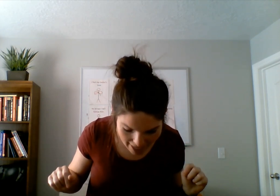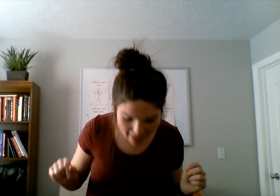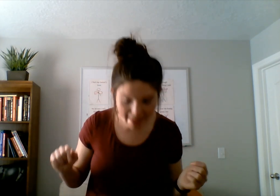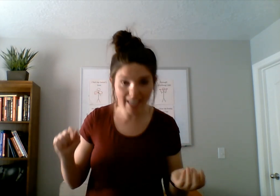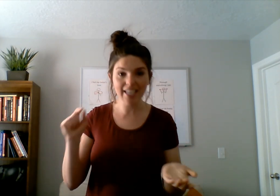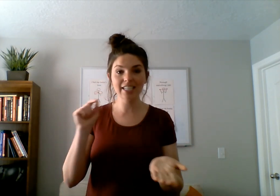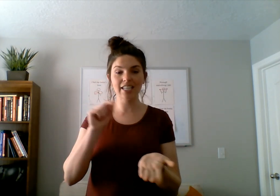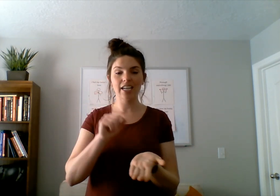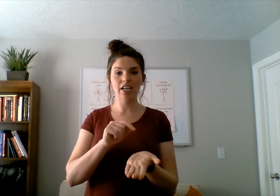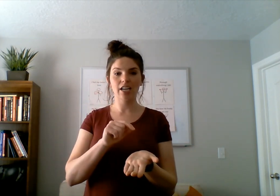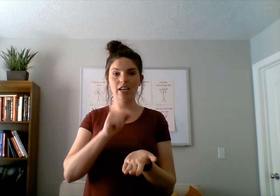this.